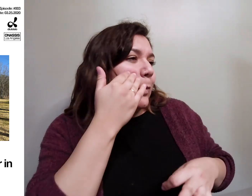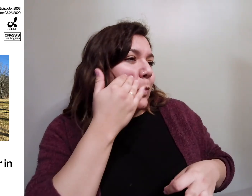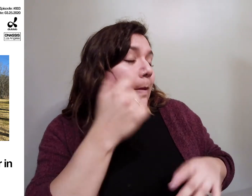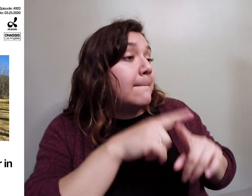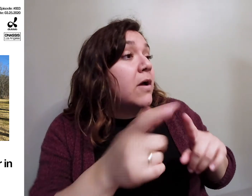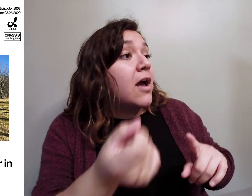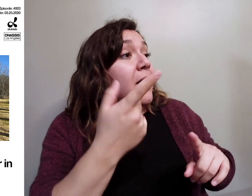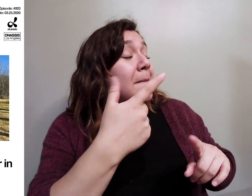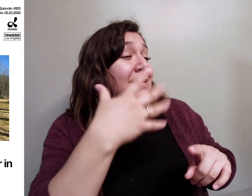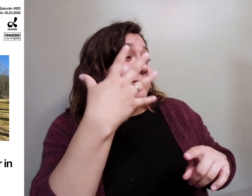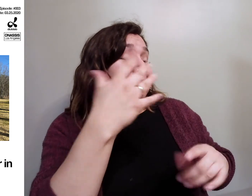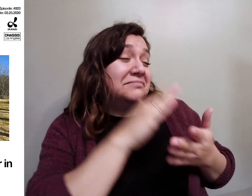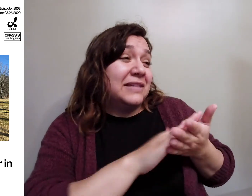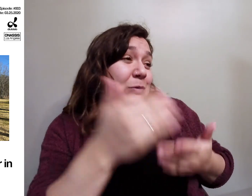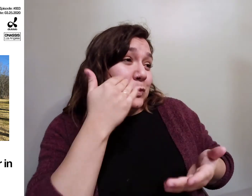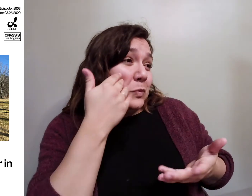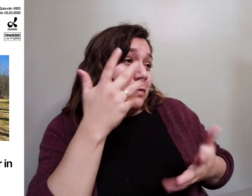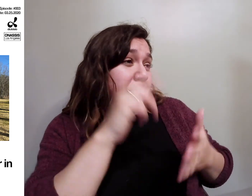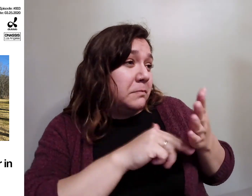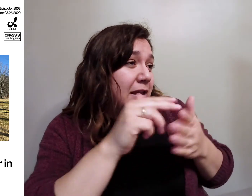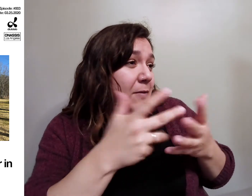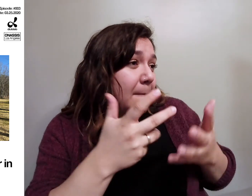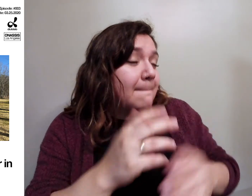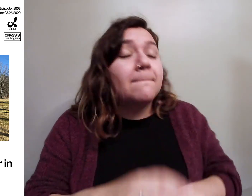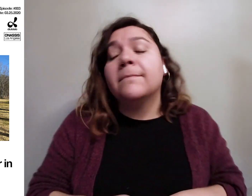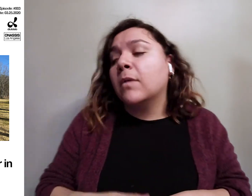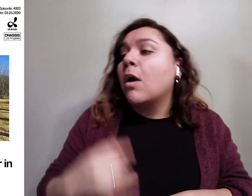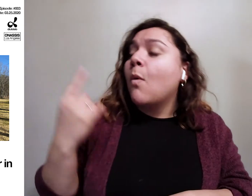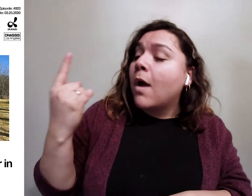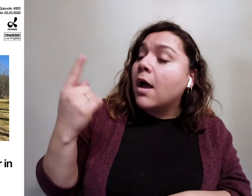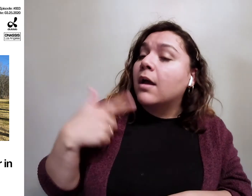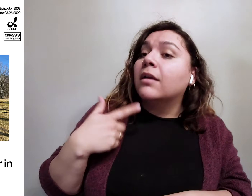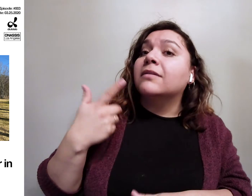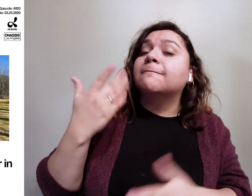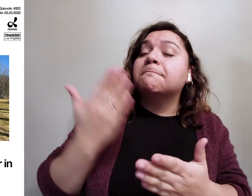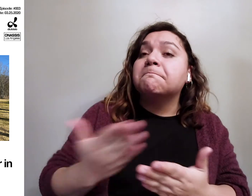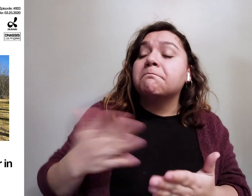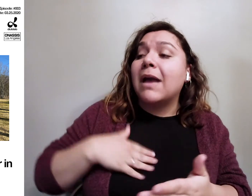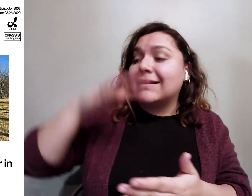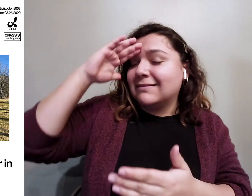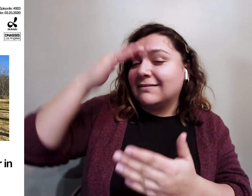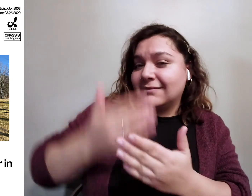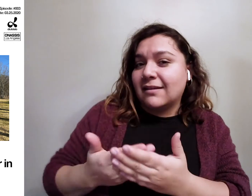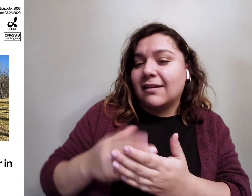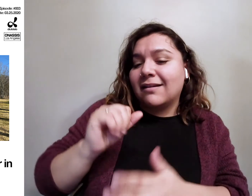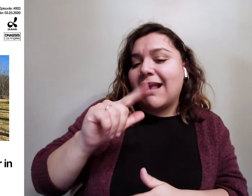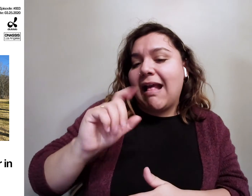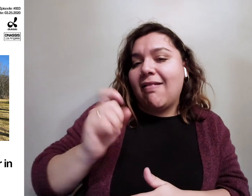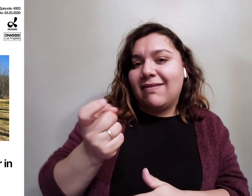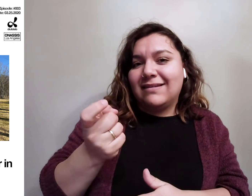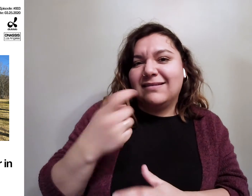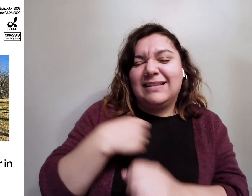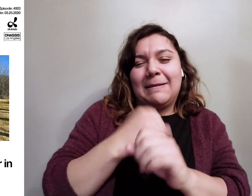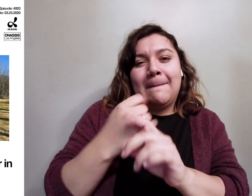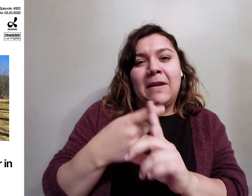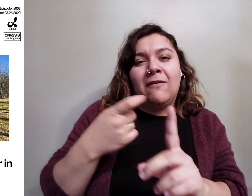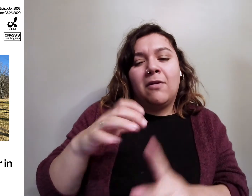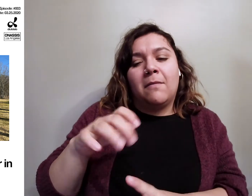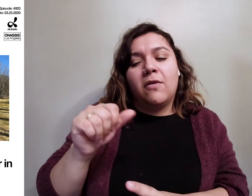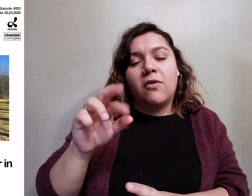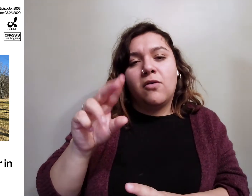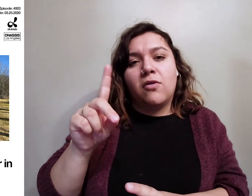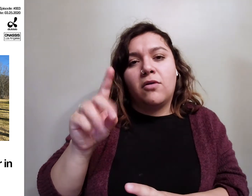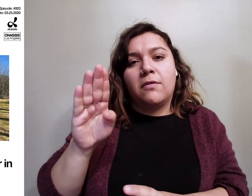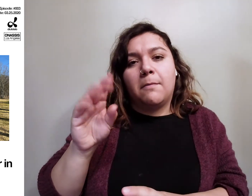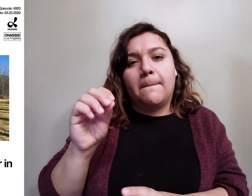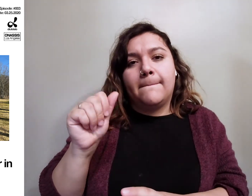of our quarantine, which I think is a spectacular thing. It's a